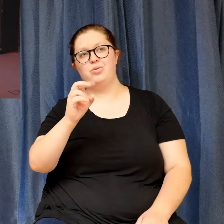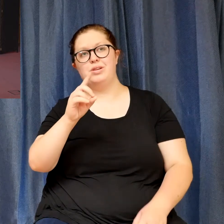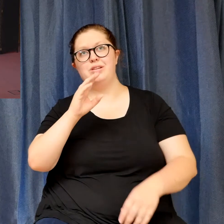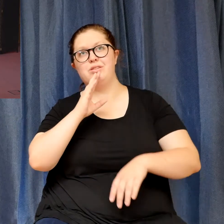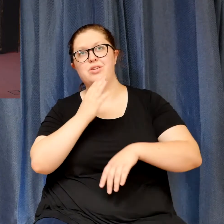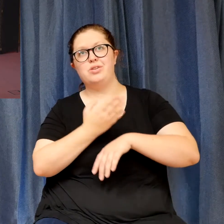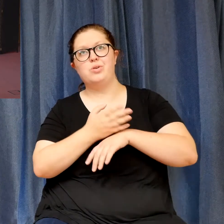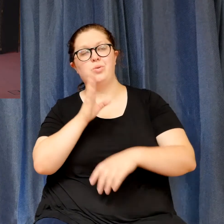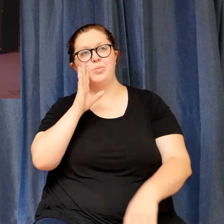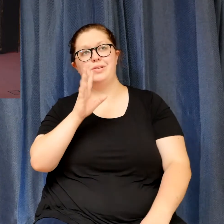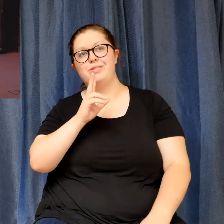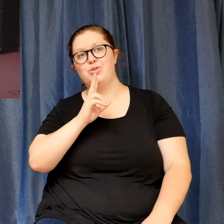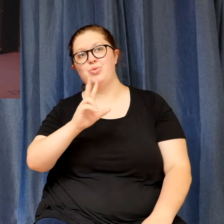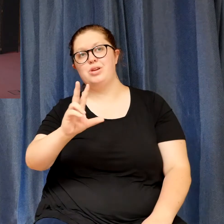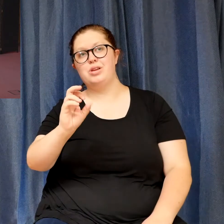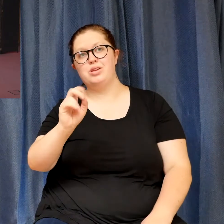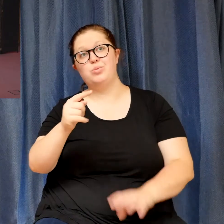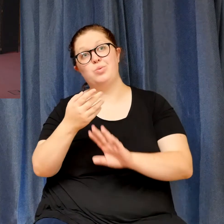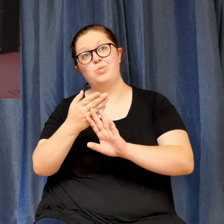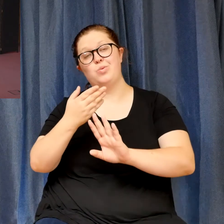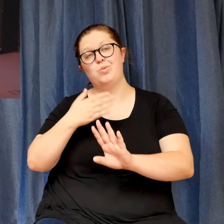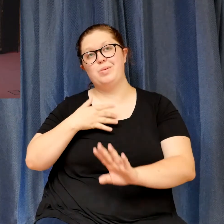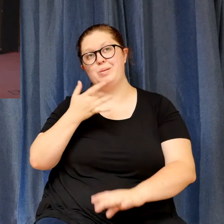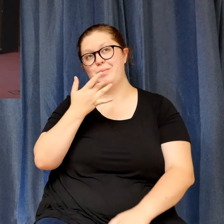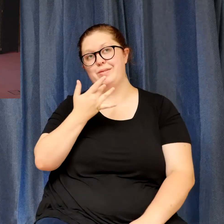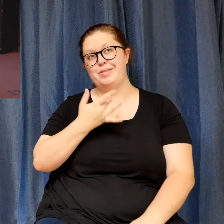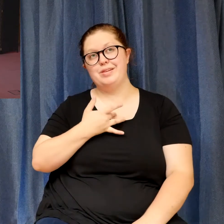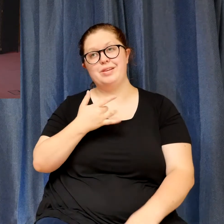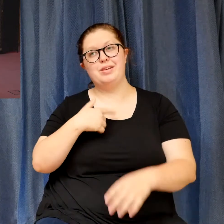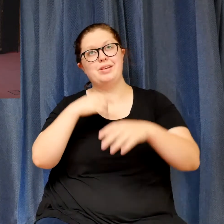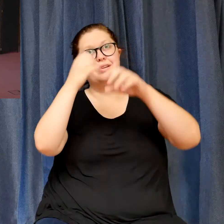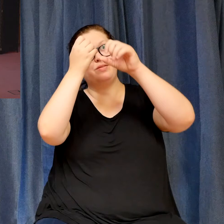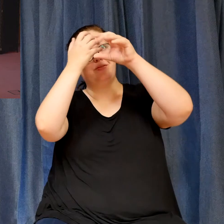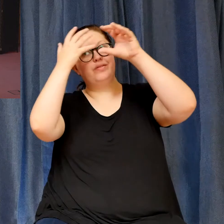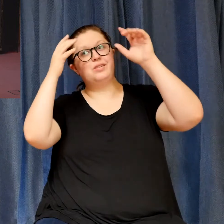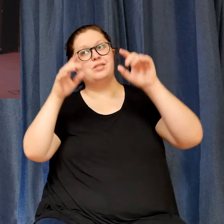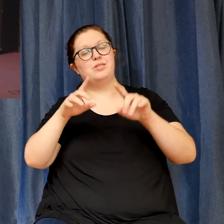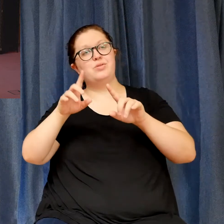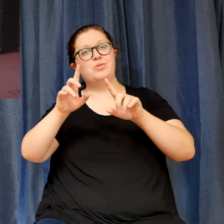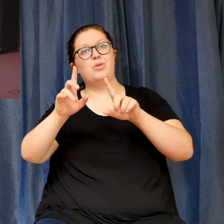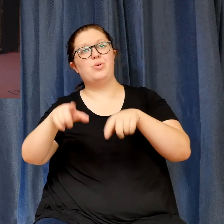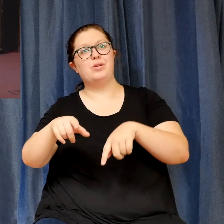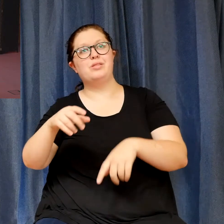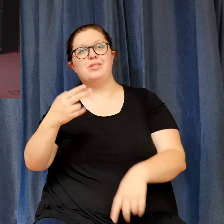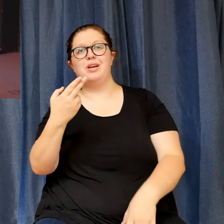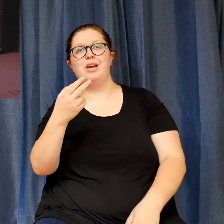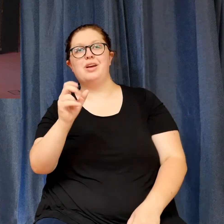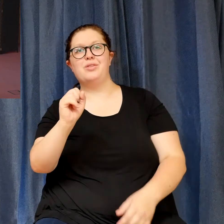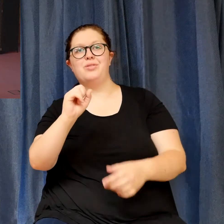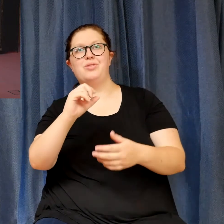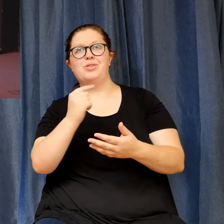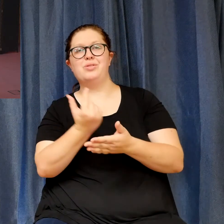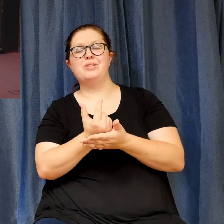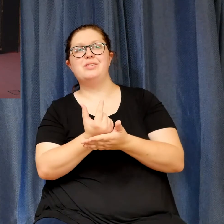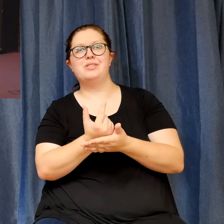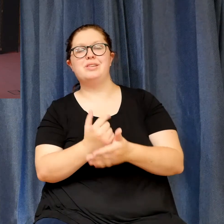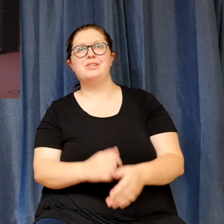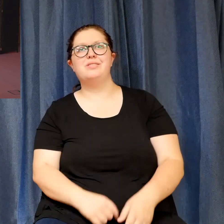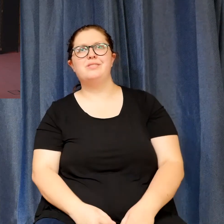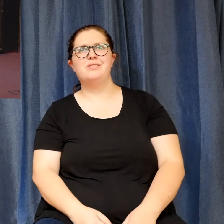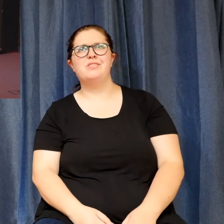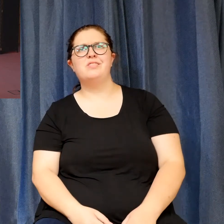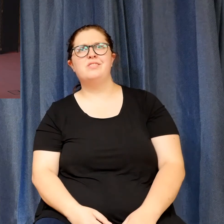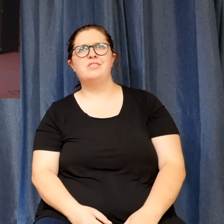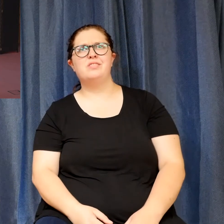in October, just before my birthday. But I envisioned going to their high school graduation. I even got